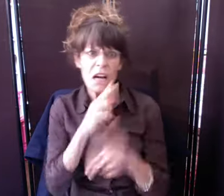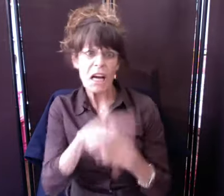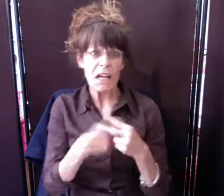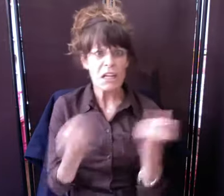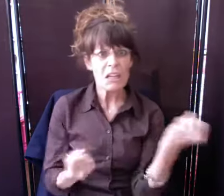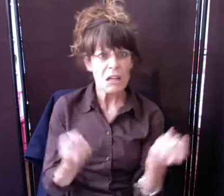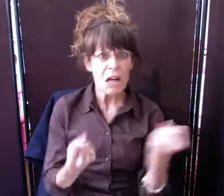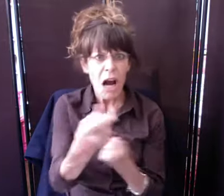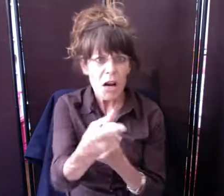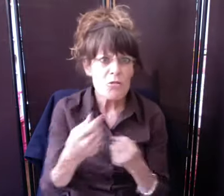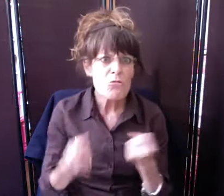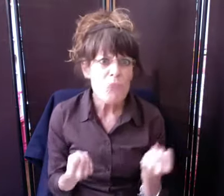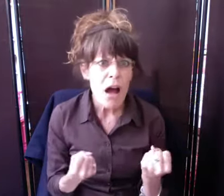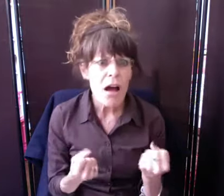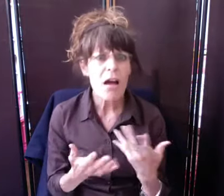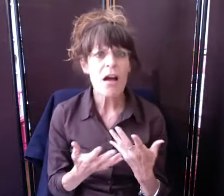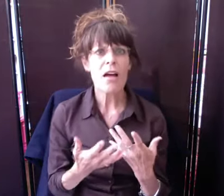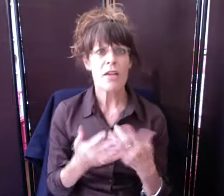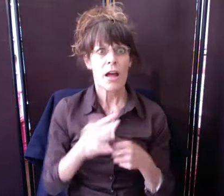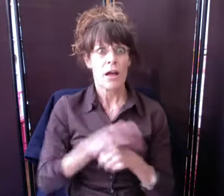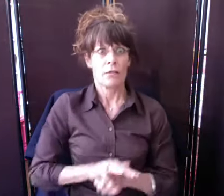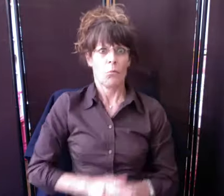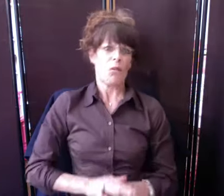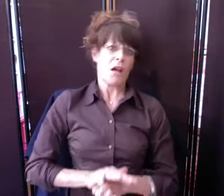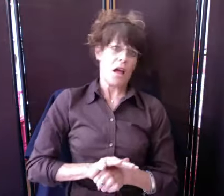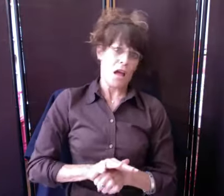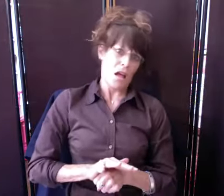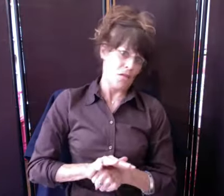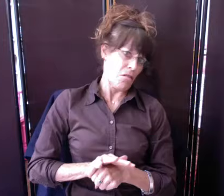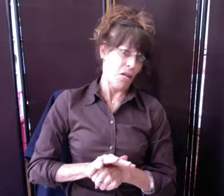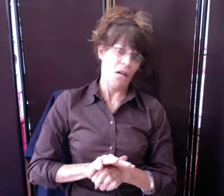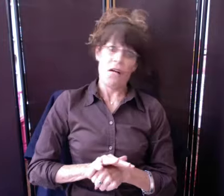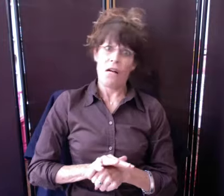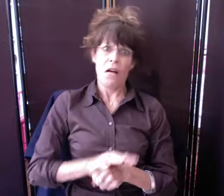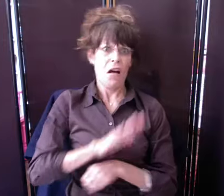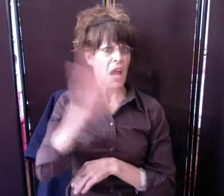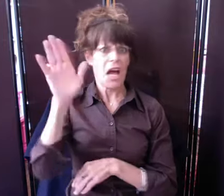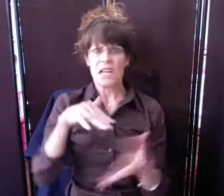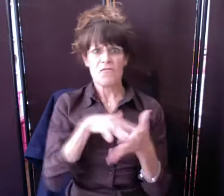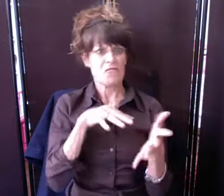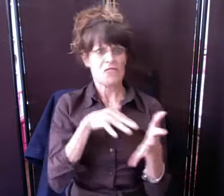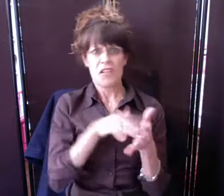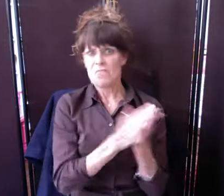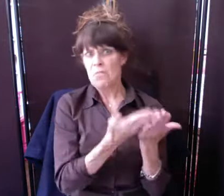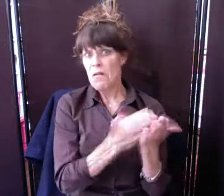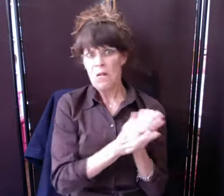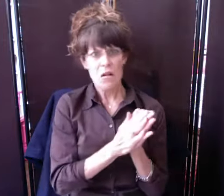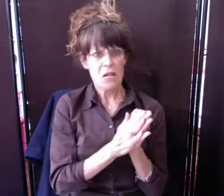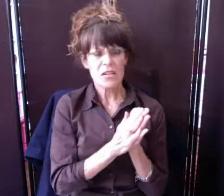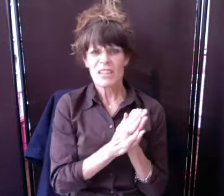and all that, and the pressure's too much. I never even opened a book, and I was dyslexic. I didn't know it, so